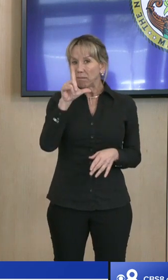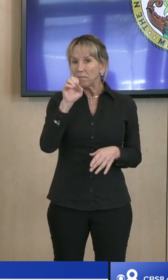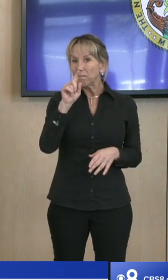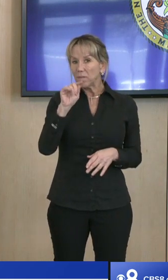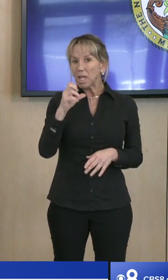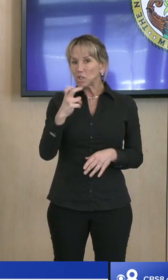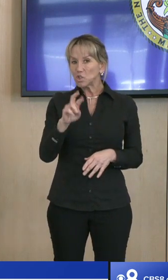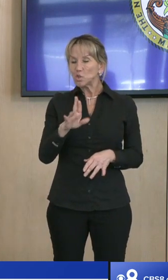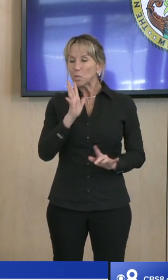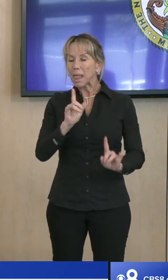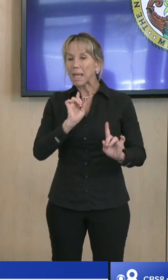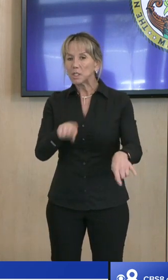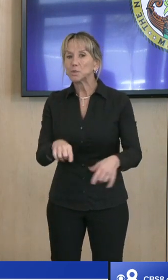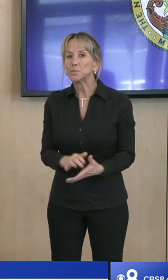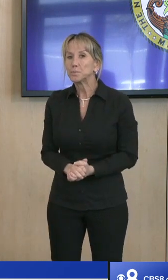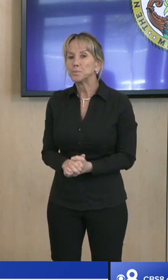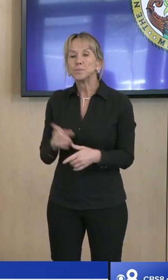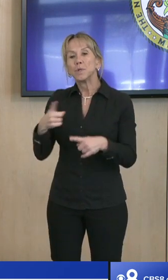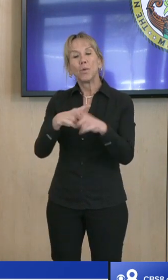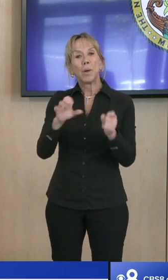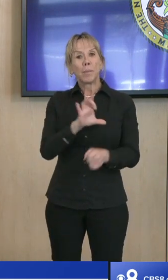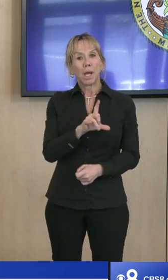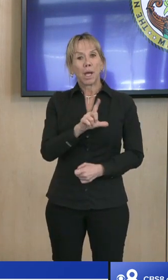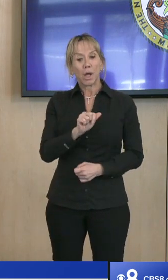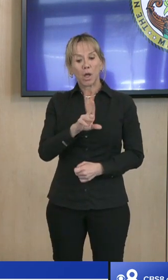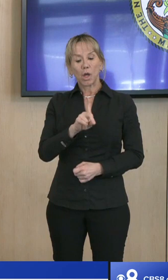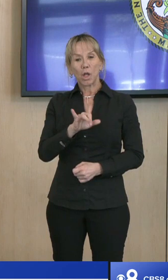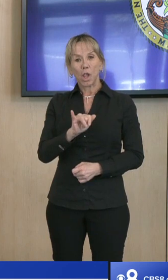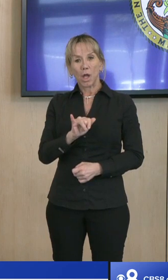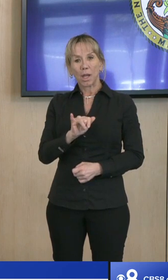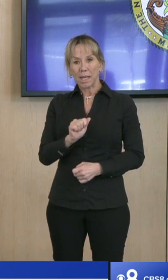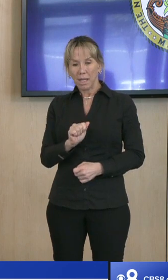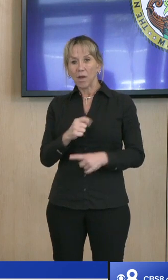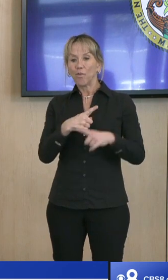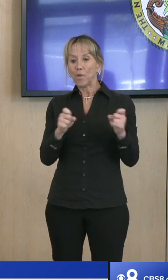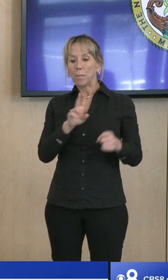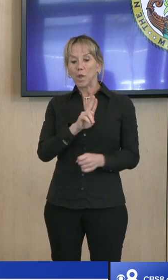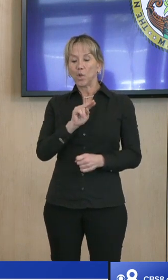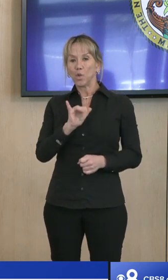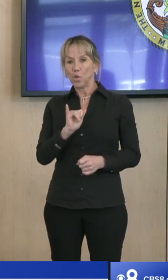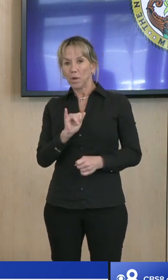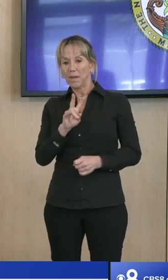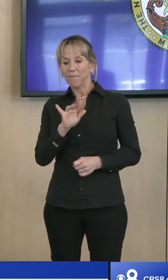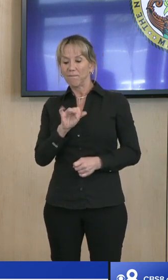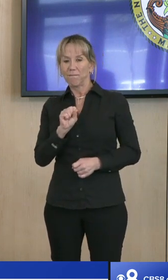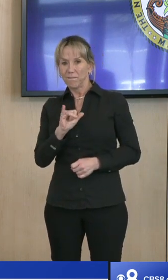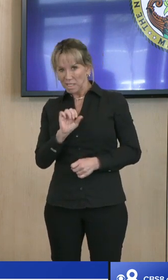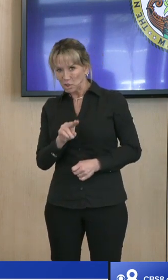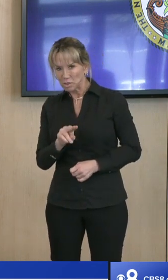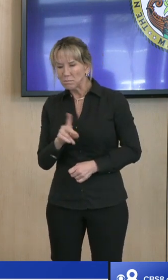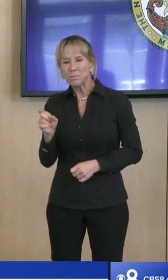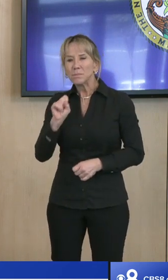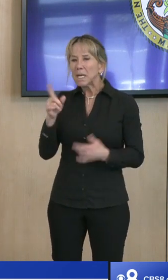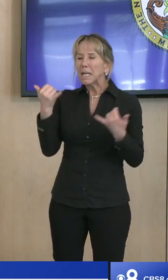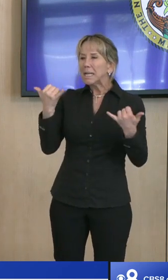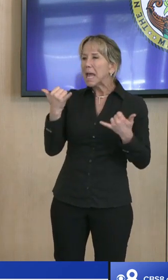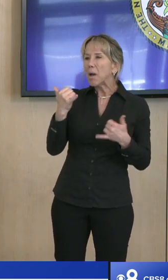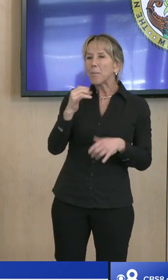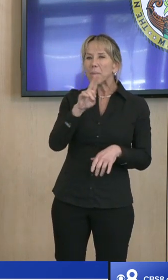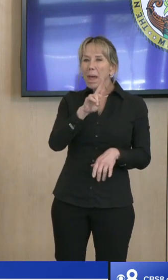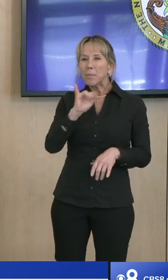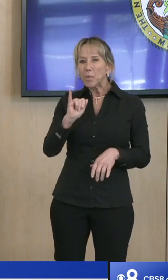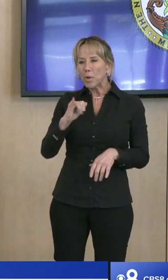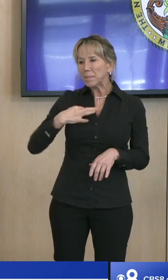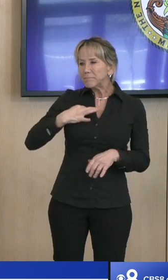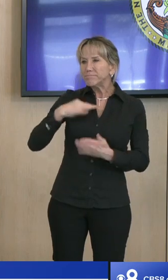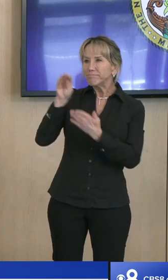that question. Yes, this is from Claudia from Univision. What is the latest number of unemployment applications